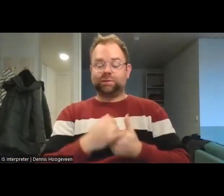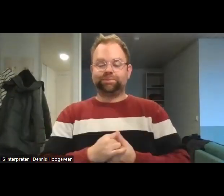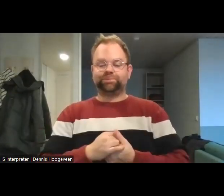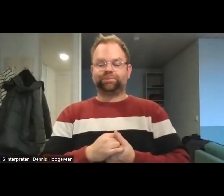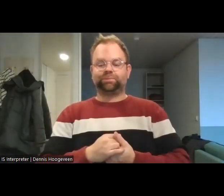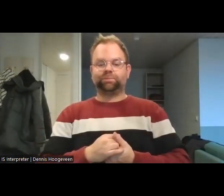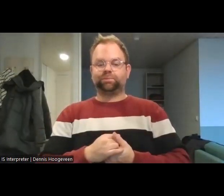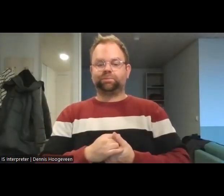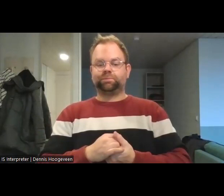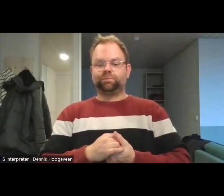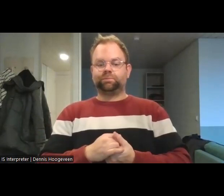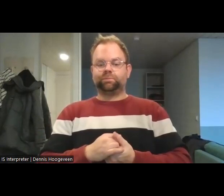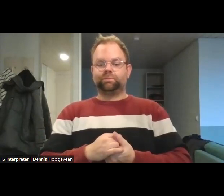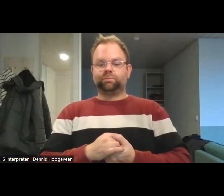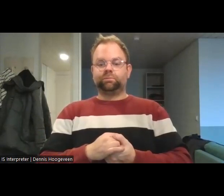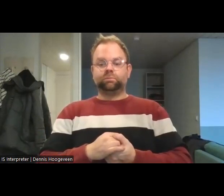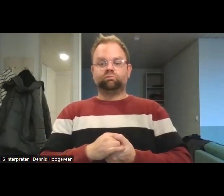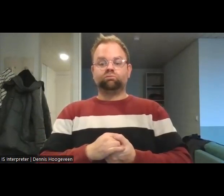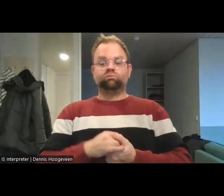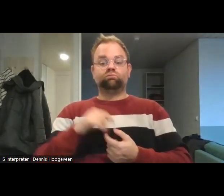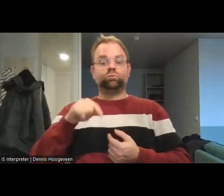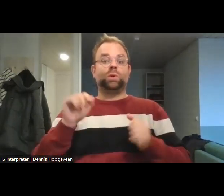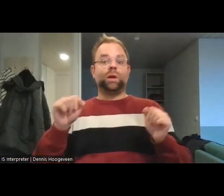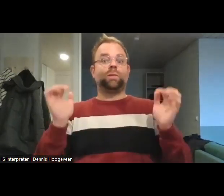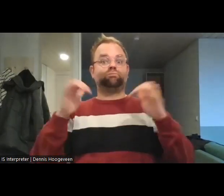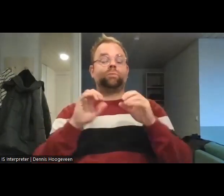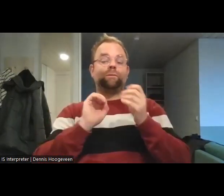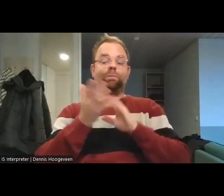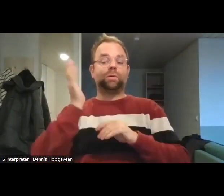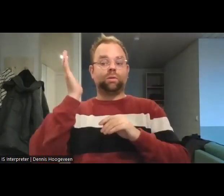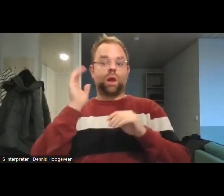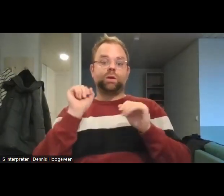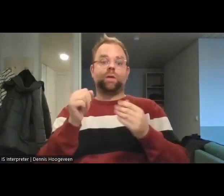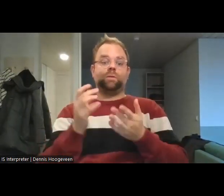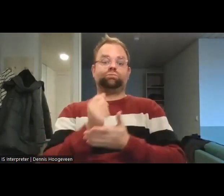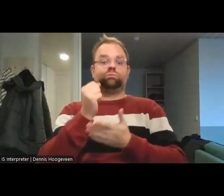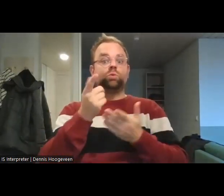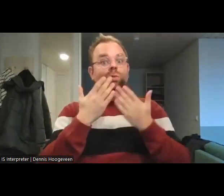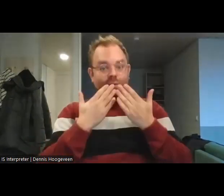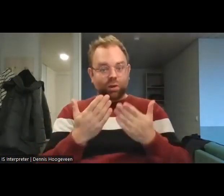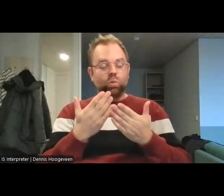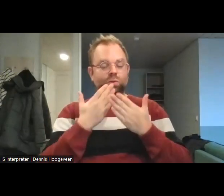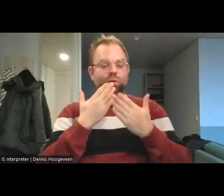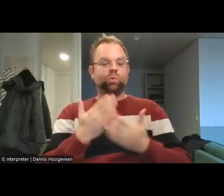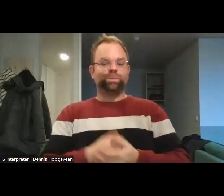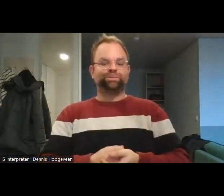you. Thank you so much. And I will read now, I see as well.